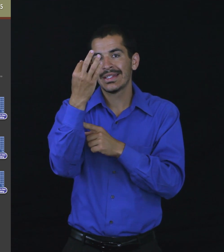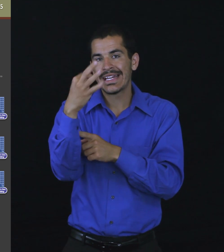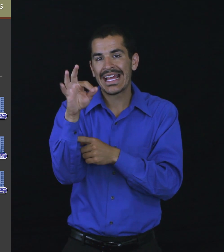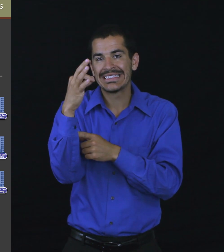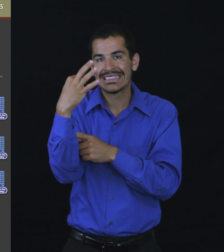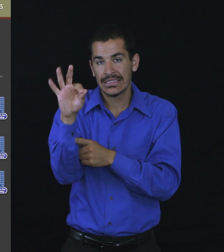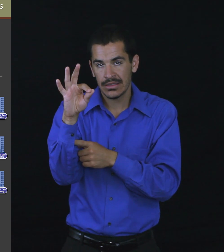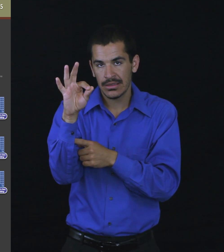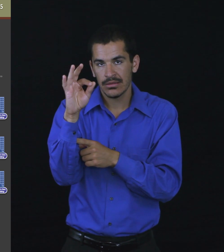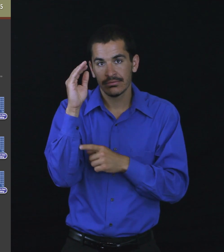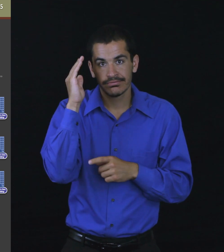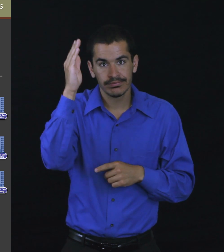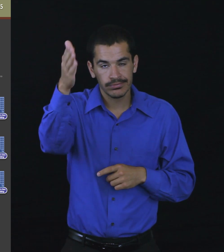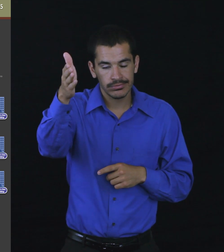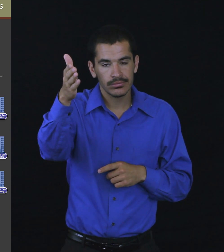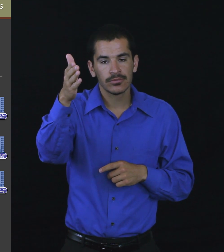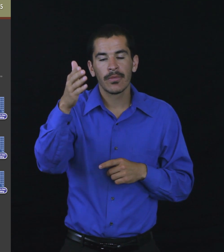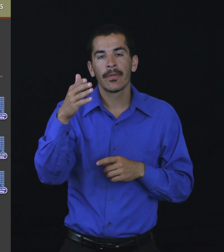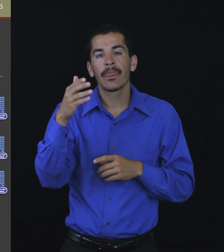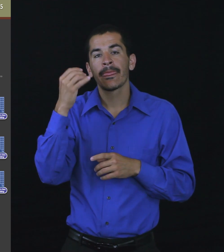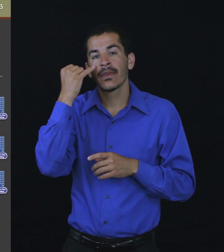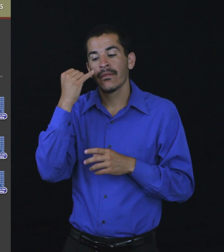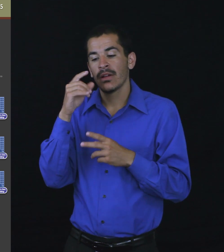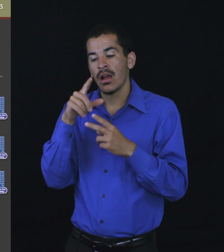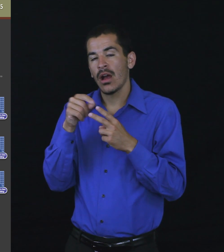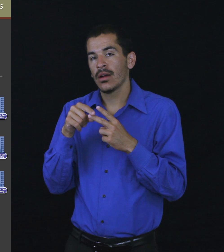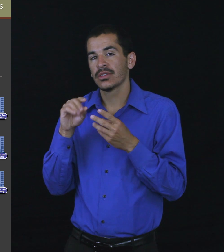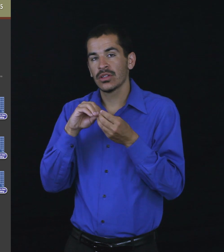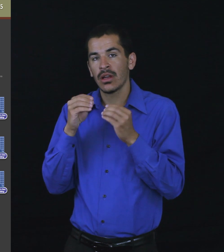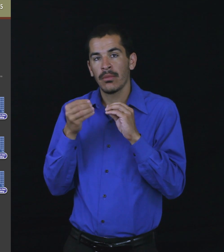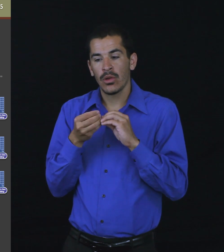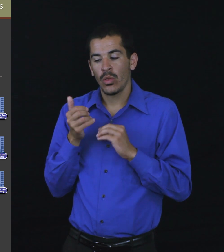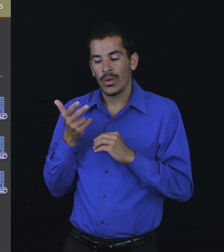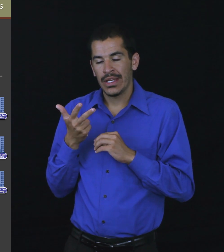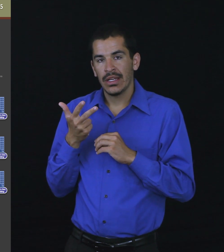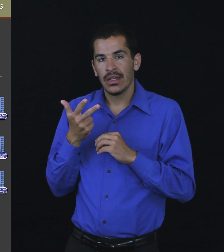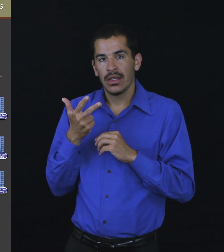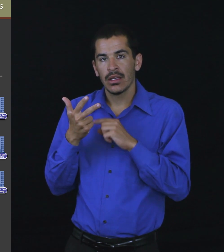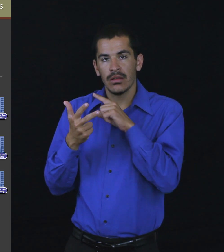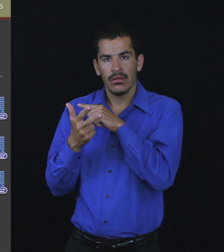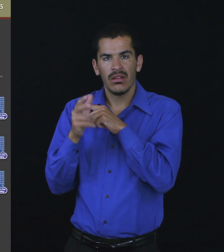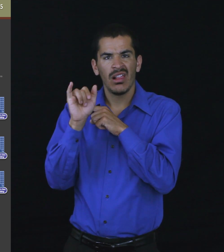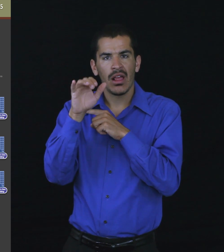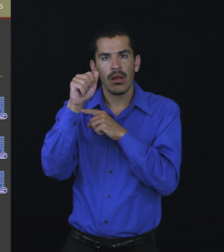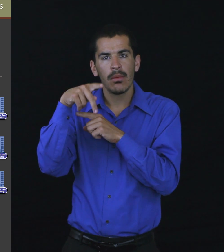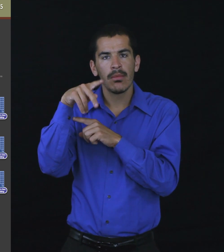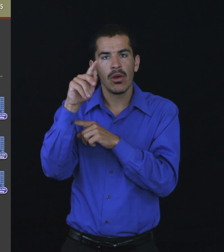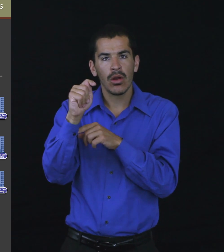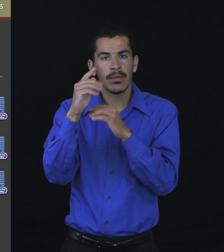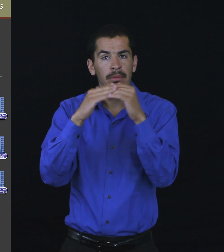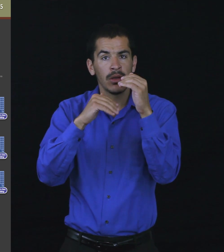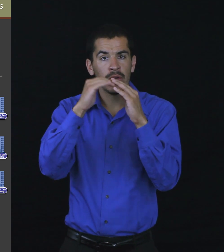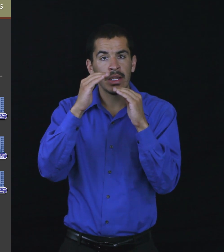Option 3, renting offices at the apartment building.